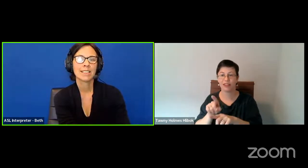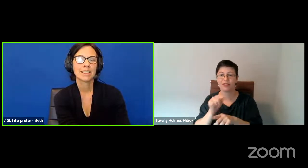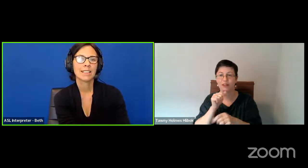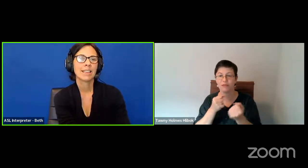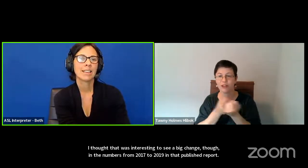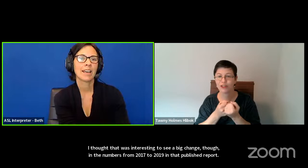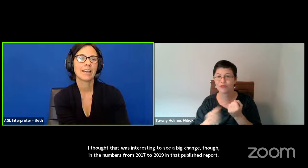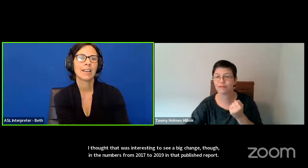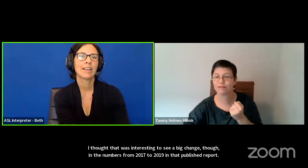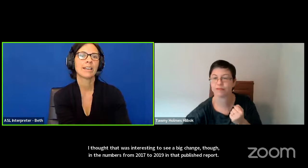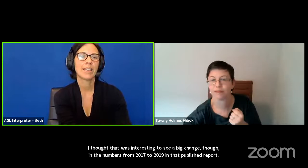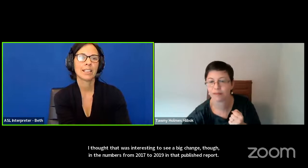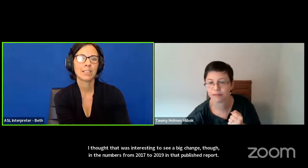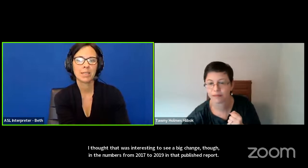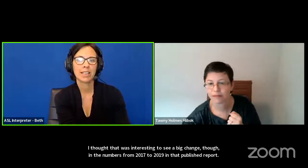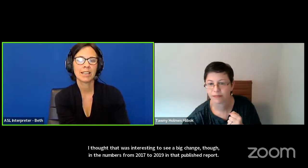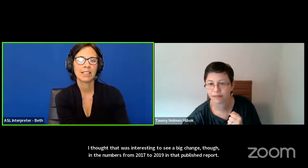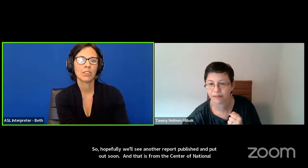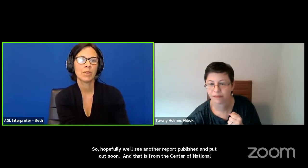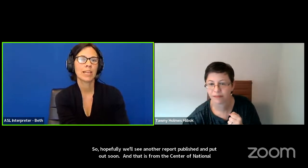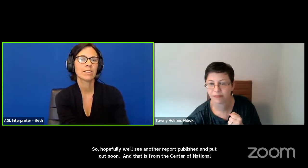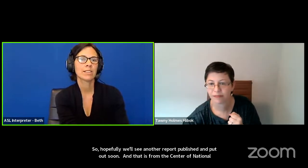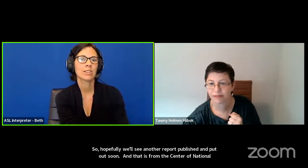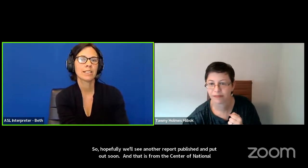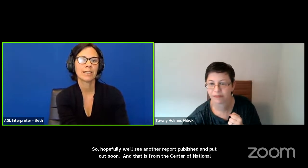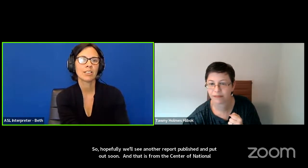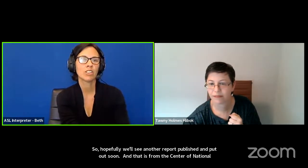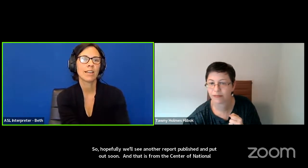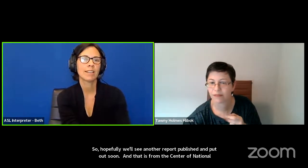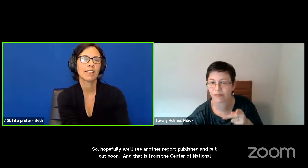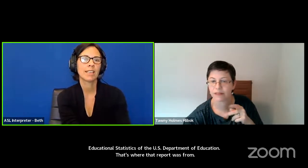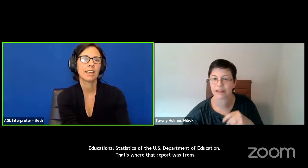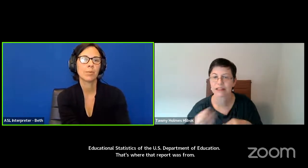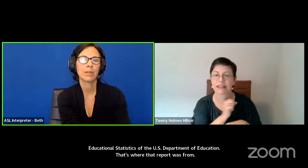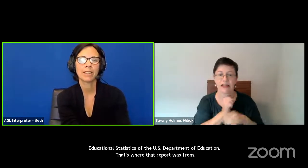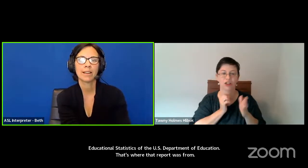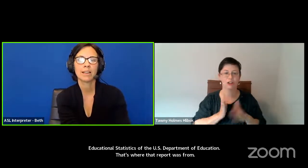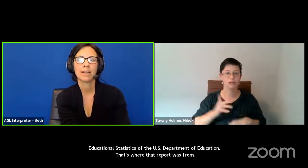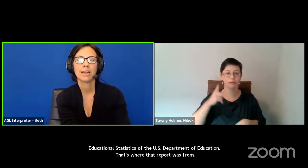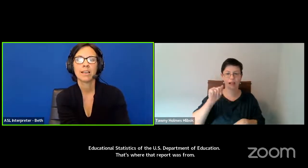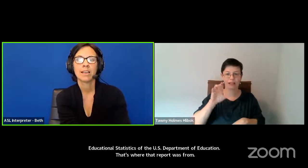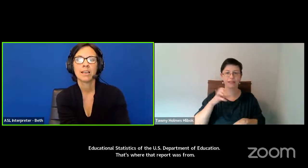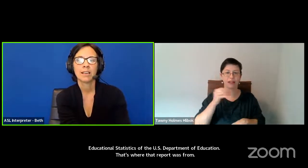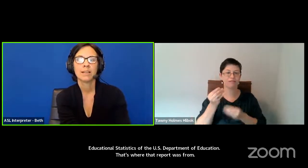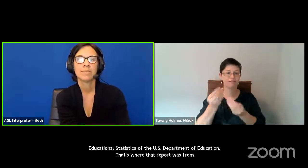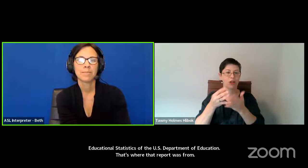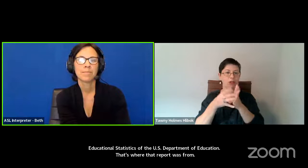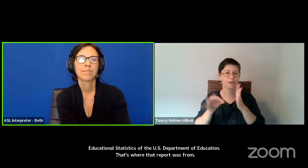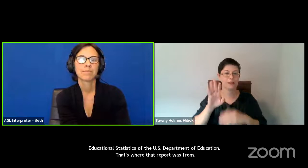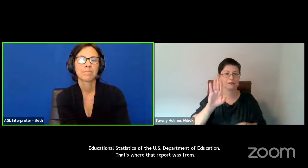Okay, I see that the SB 1092 answer is in the chat that Nikki put in there.